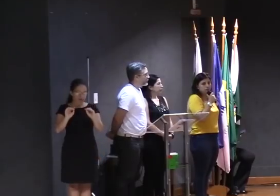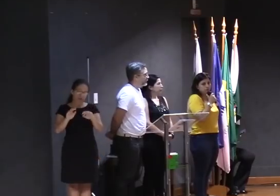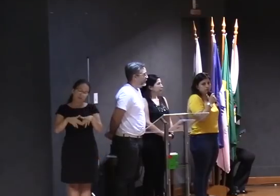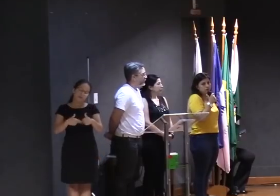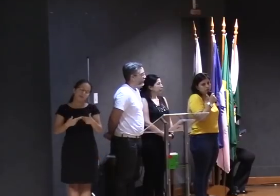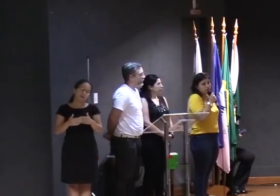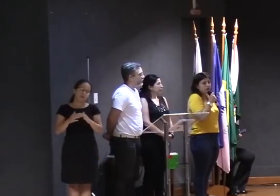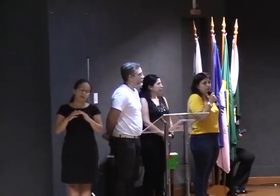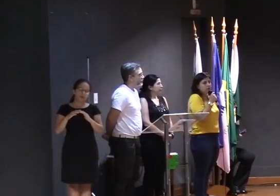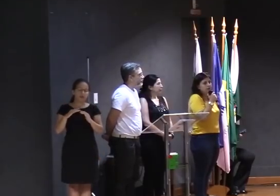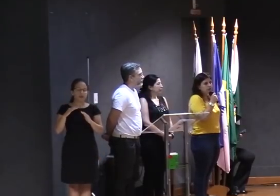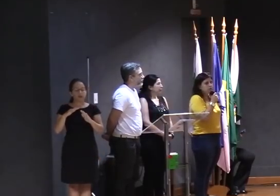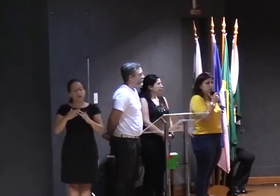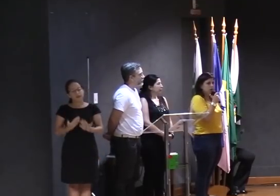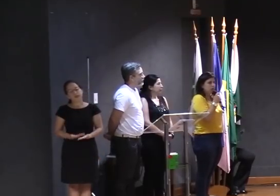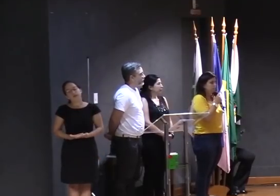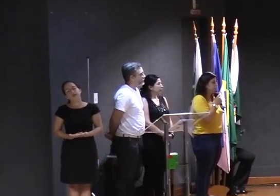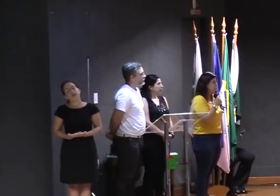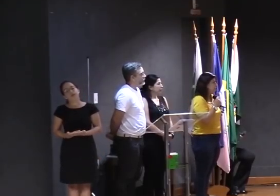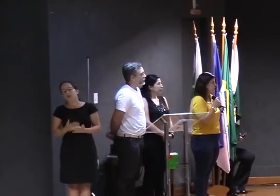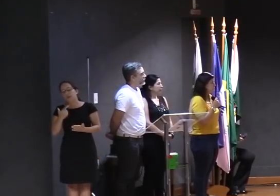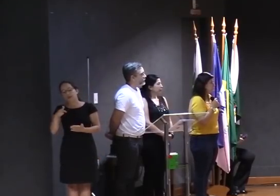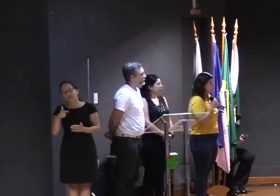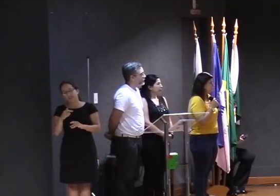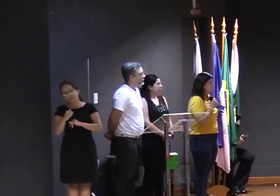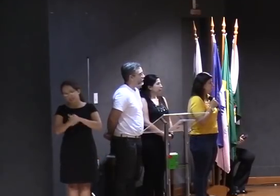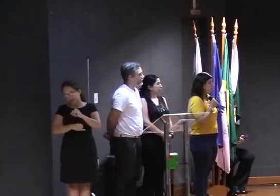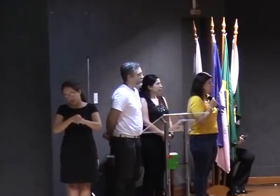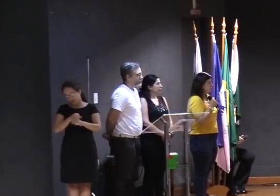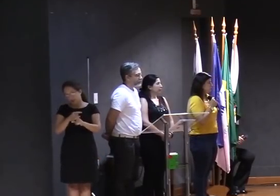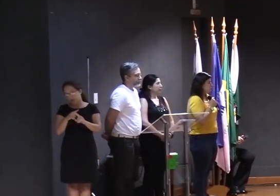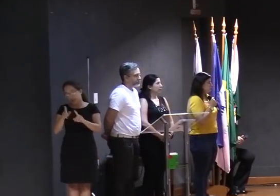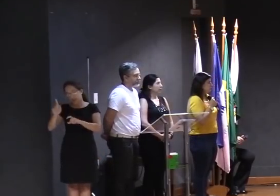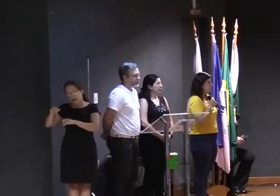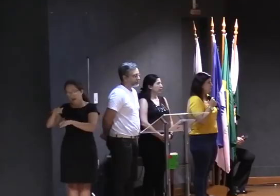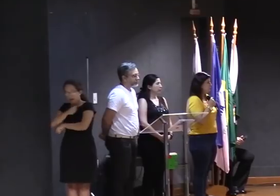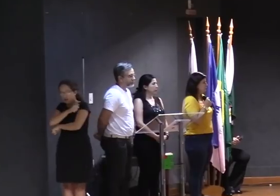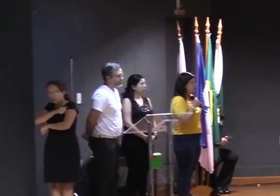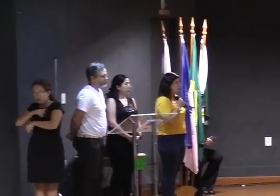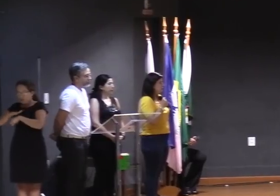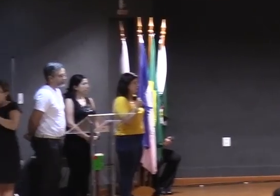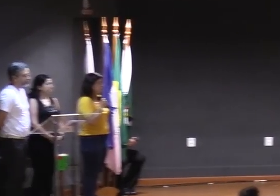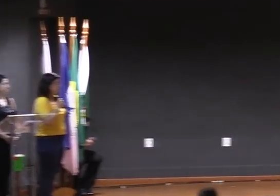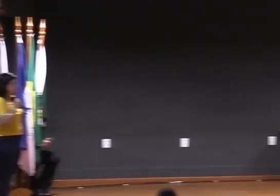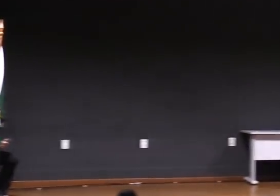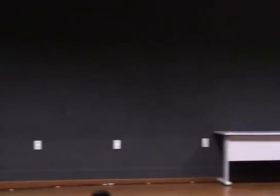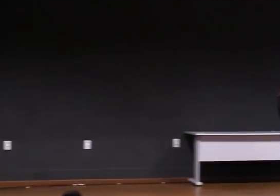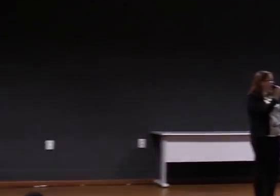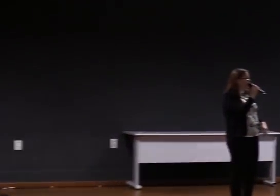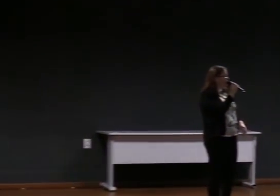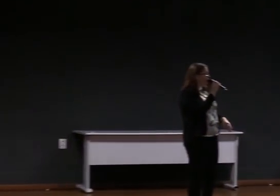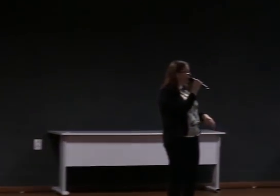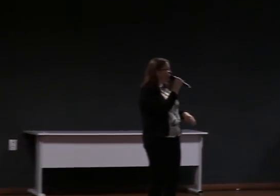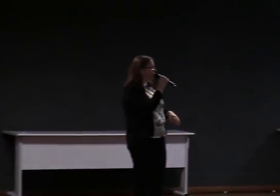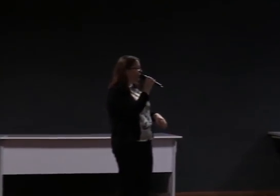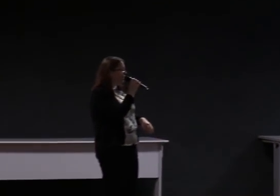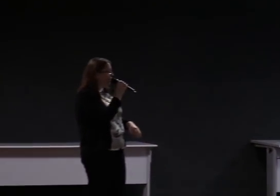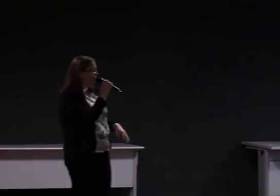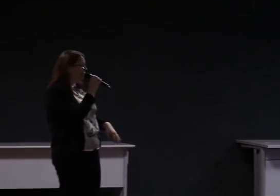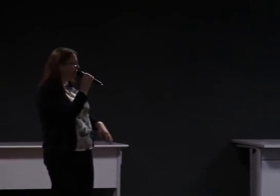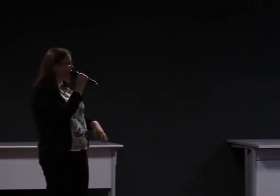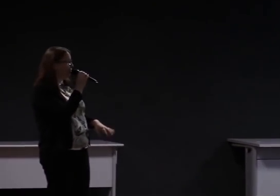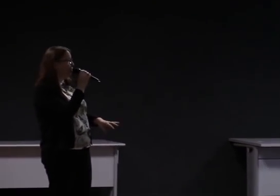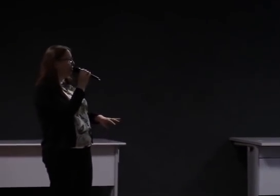internet funcionando, que nem sempre é na escola. Then in the right bottom picture you can see some